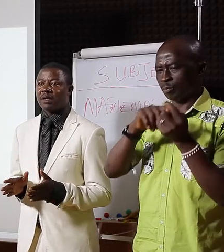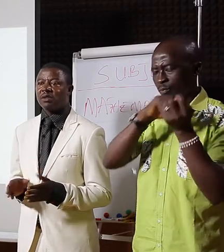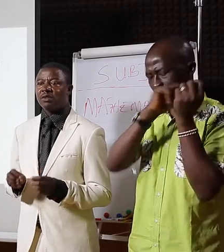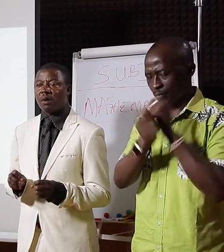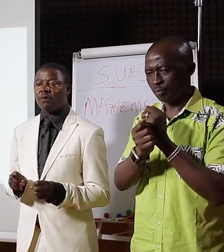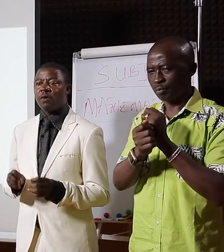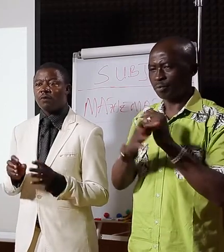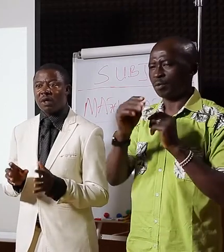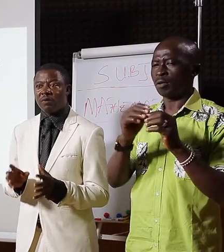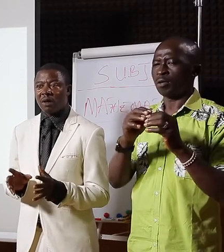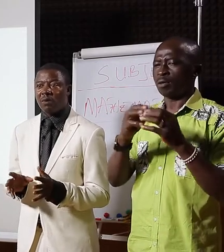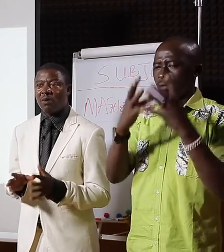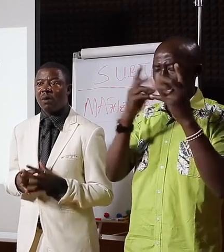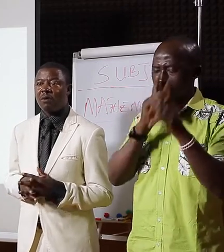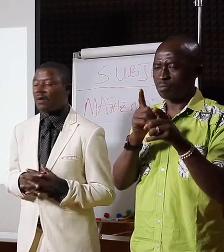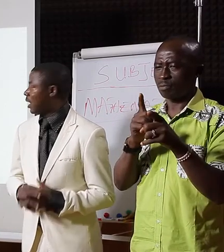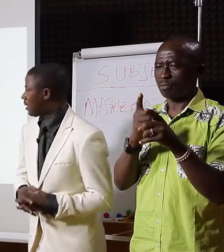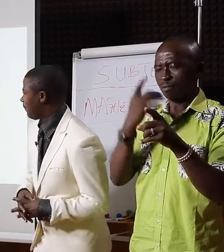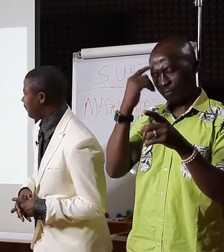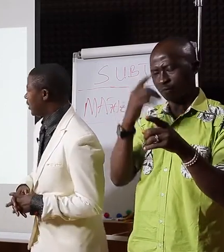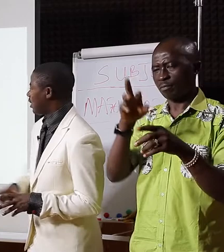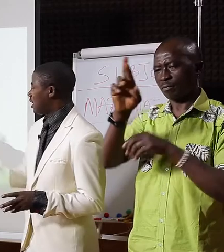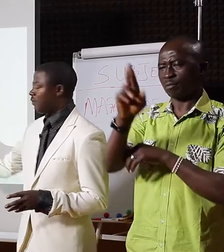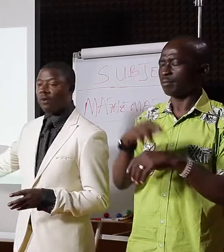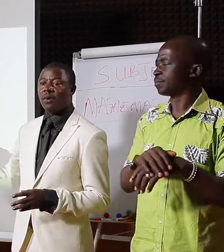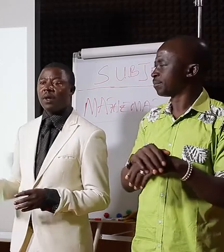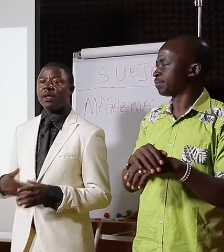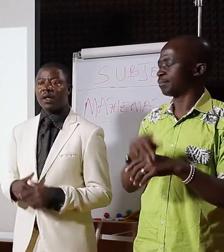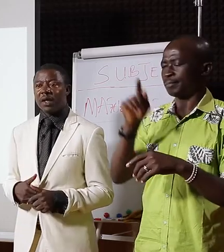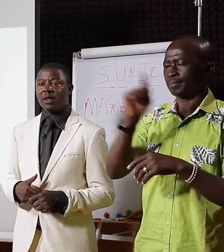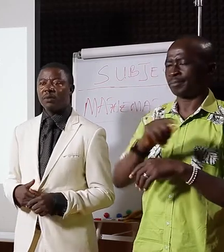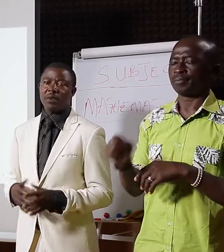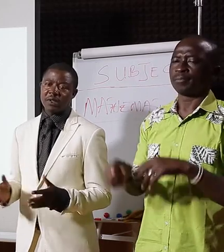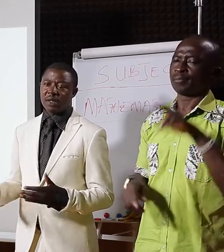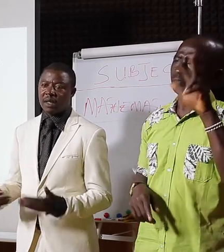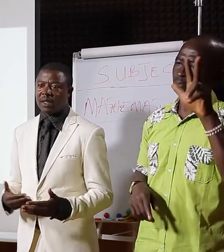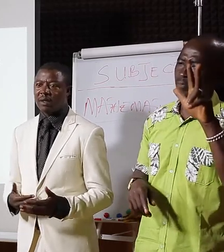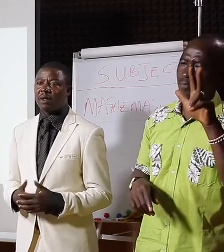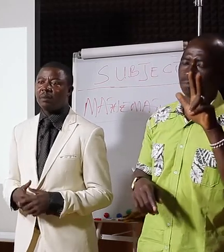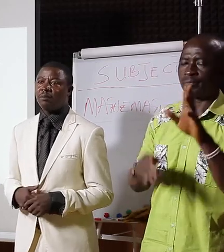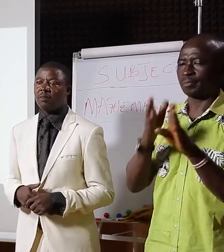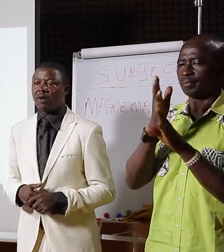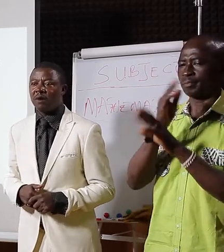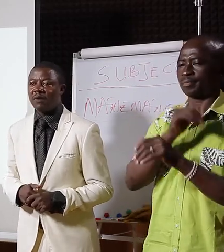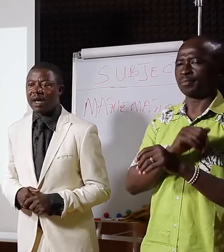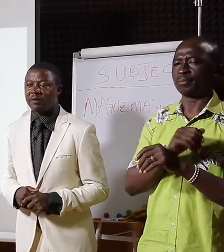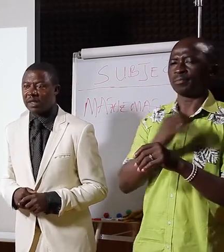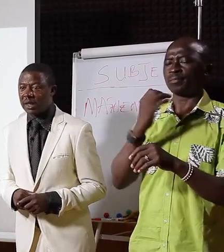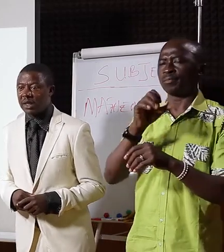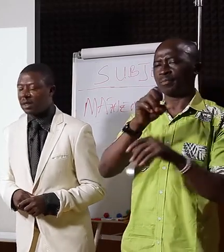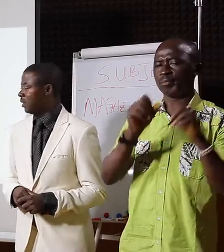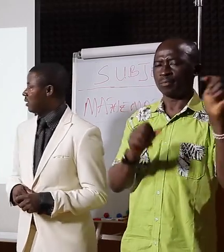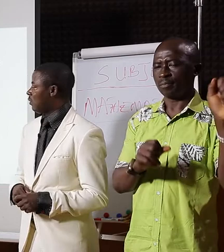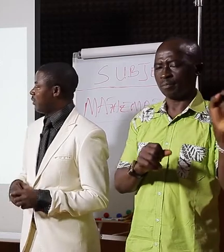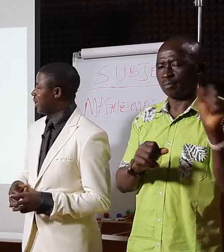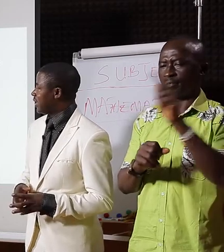and then solve for the value of R. Therefore, 3, which is the length of